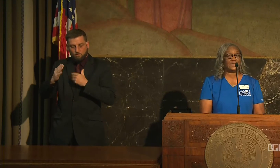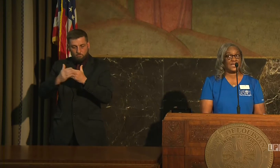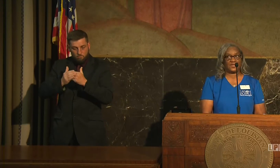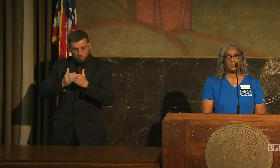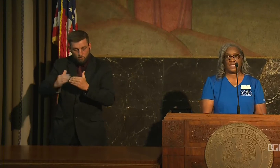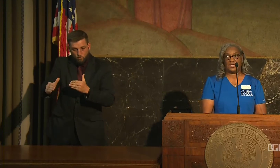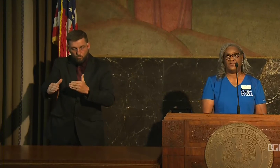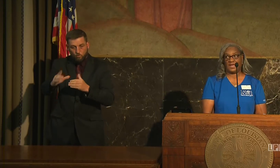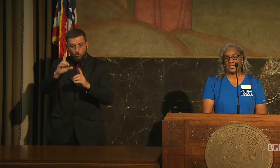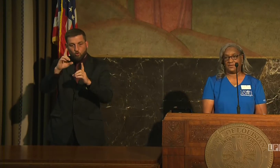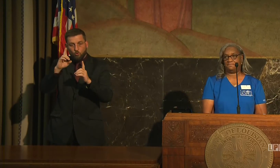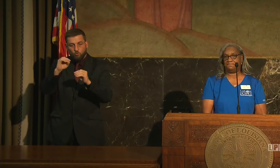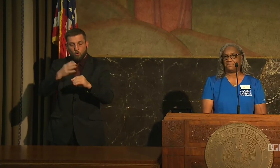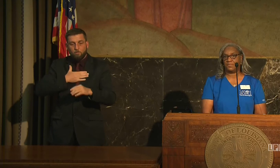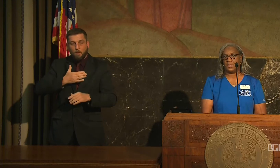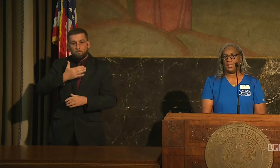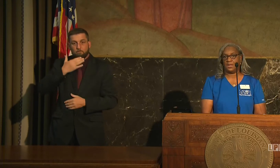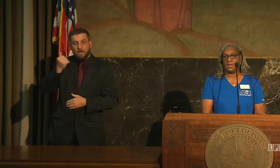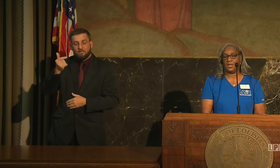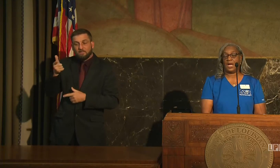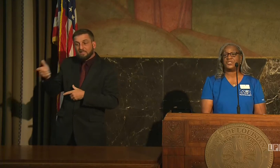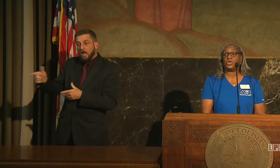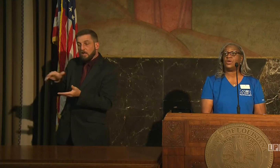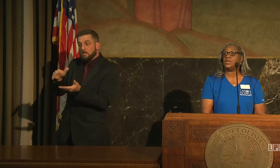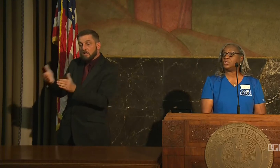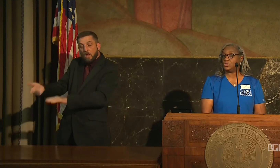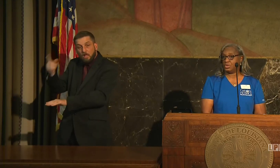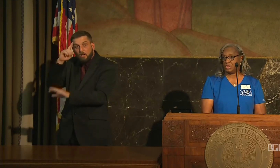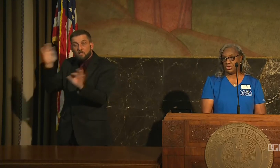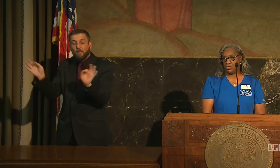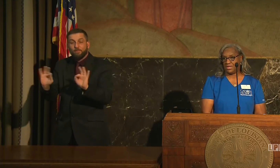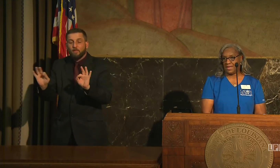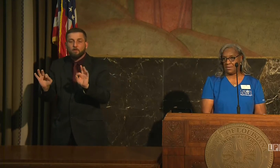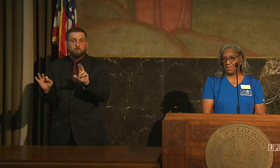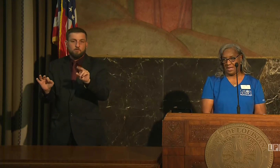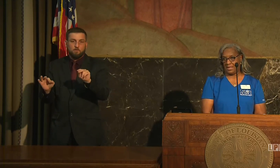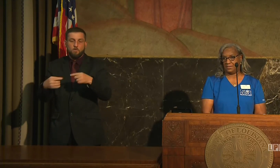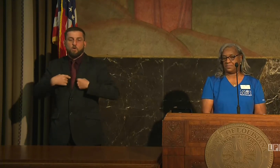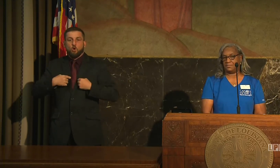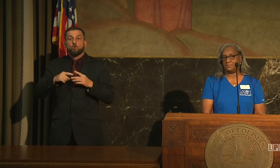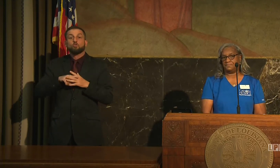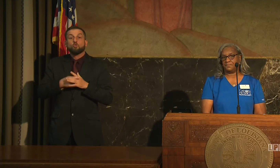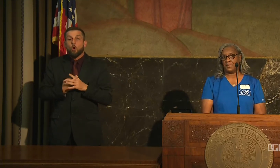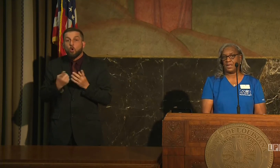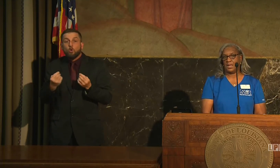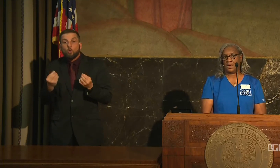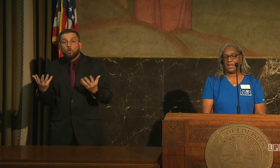let his death be in vain. I started a door-to-door campaign,